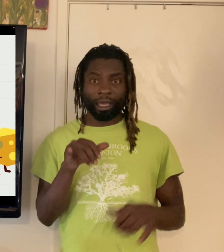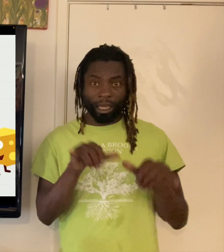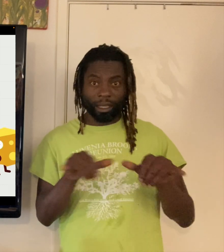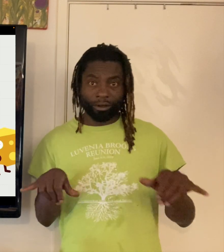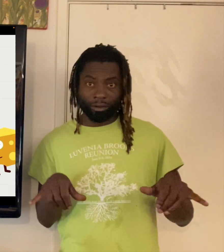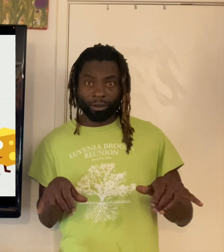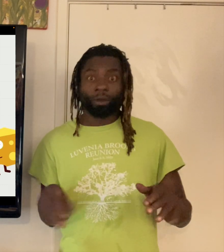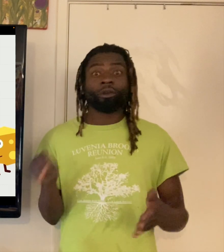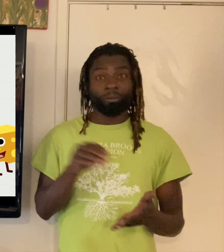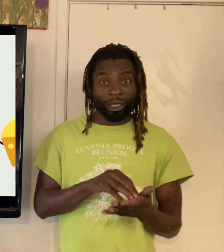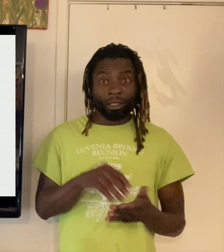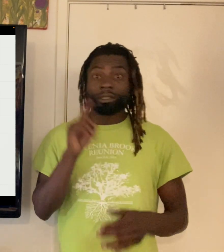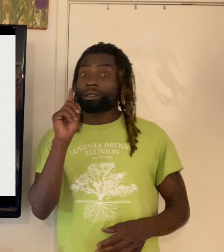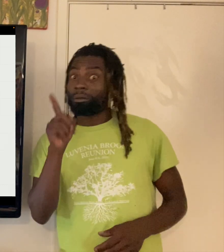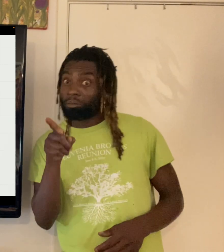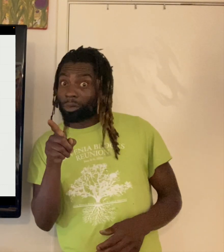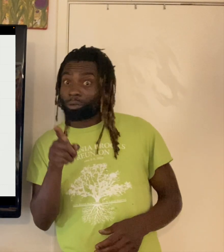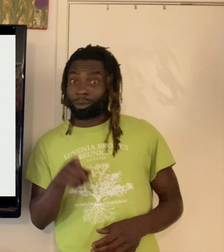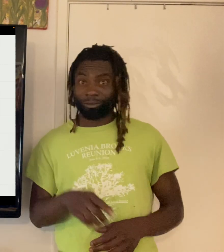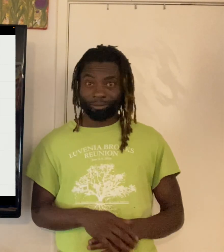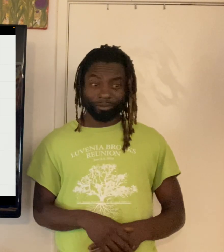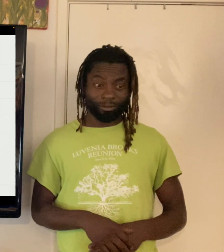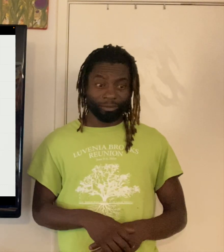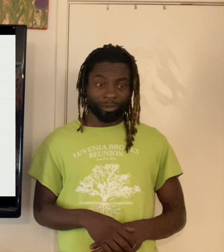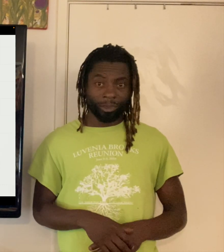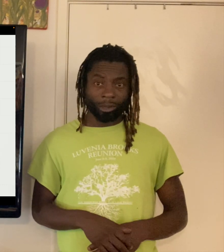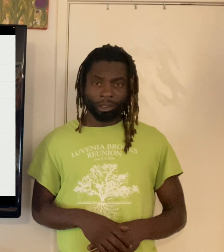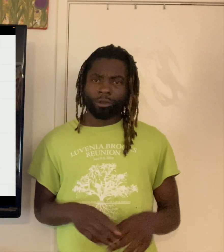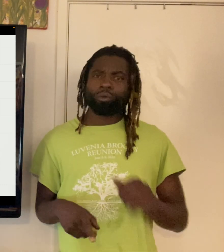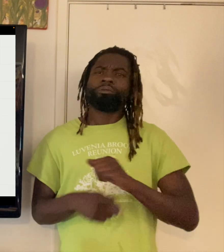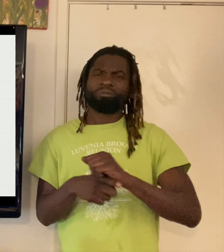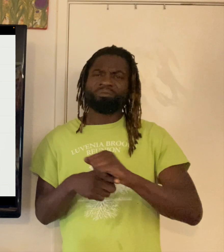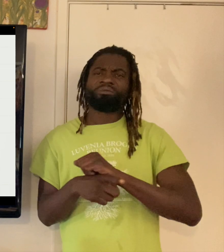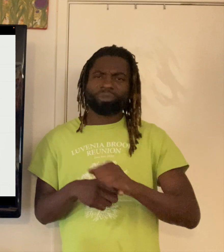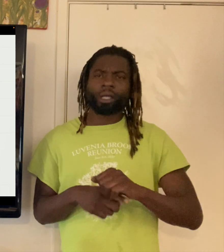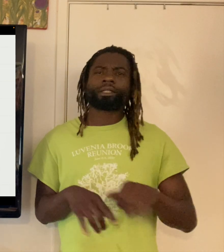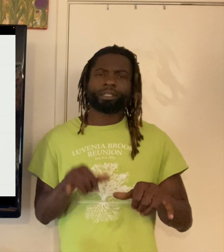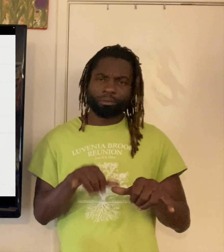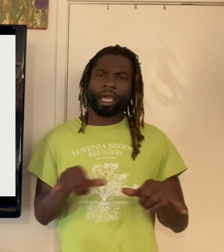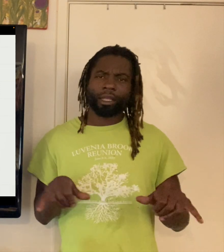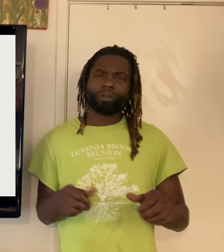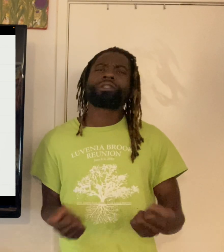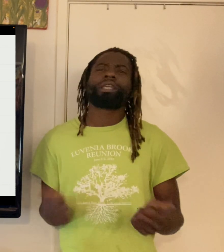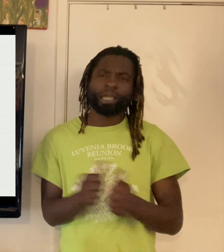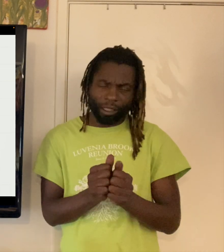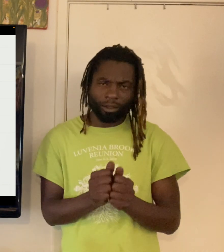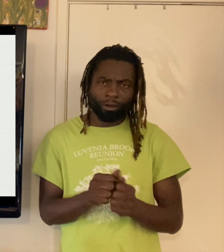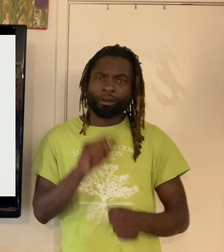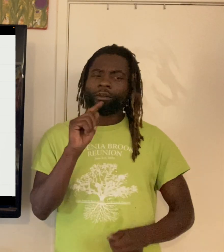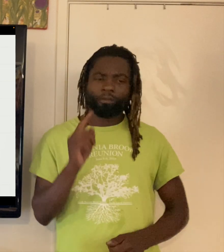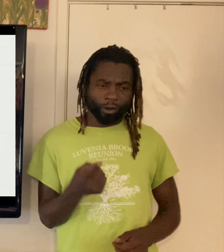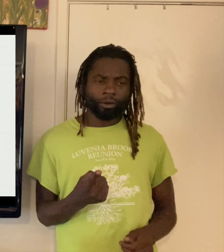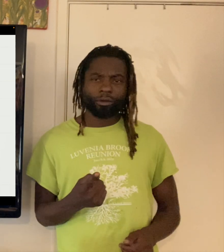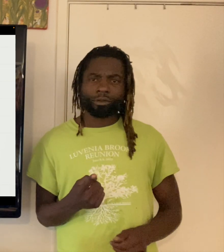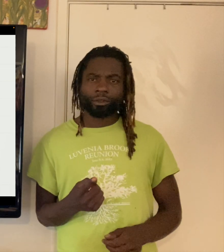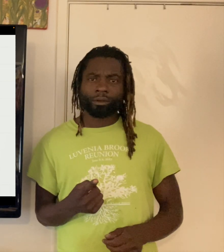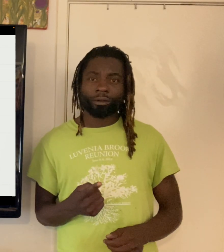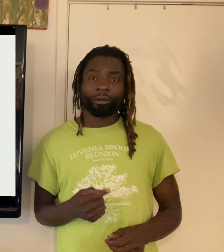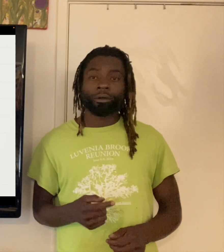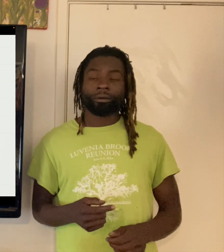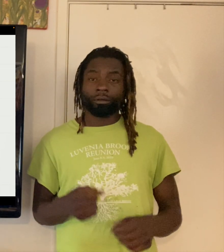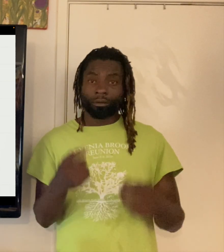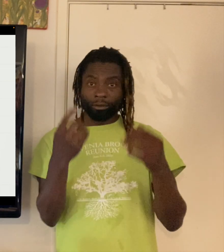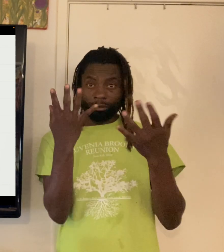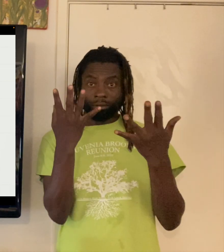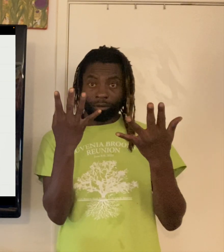Repeats. Boop. Okay, so let us practice some patterns together. And first, we are going to practice with our